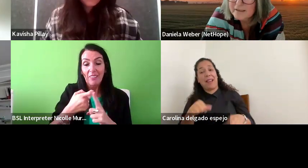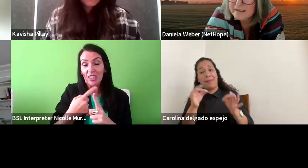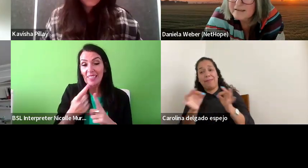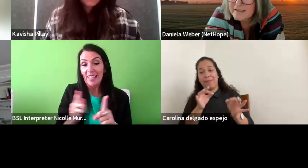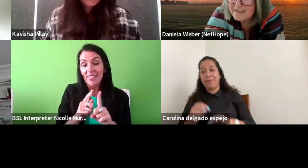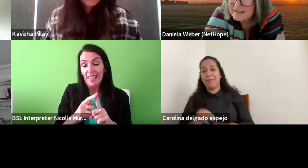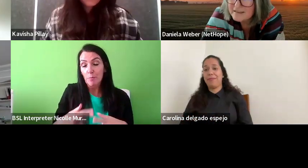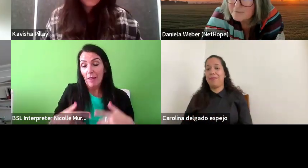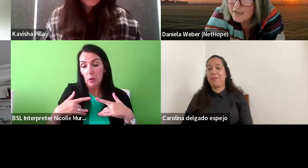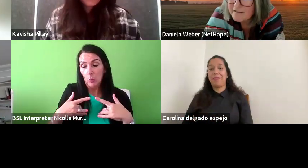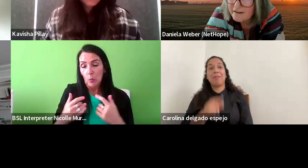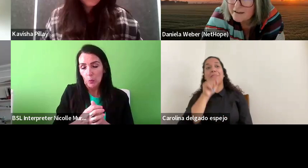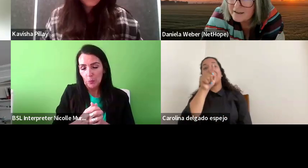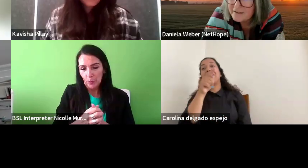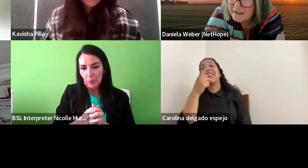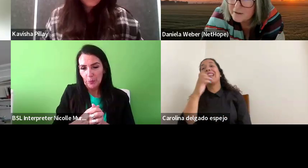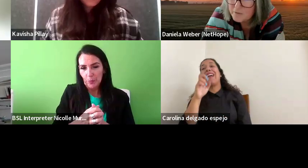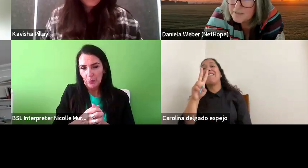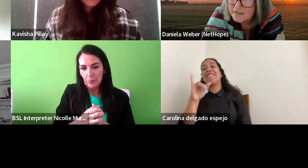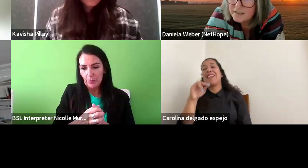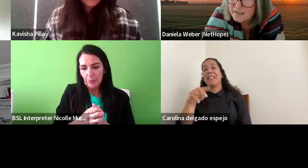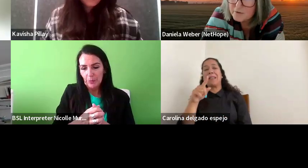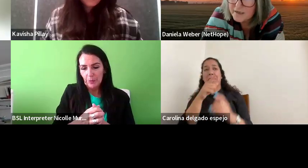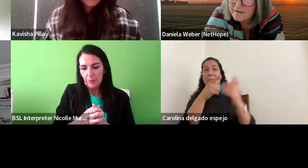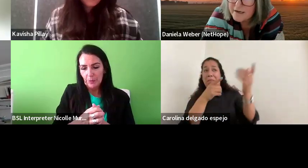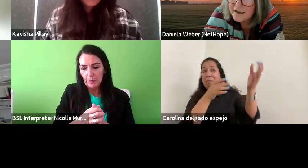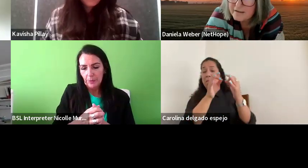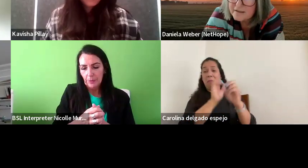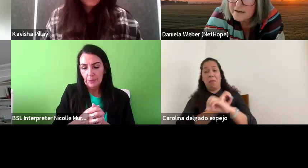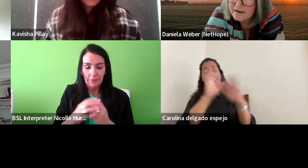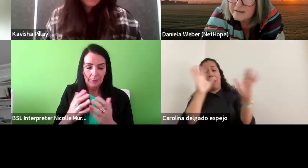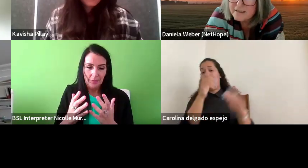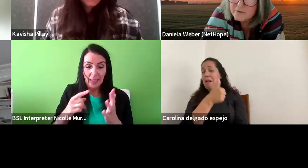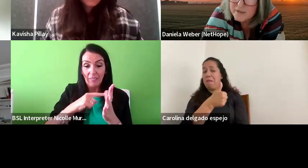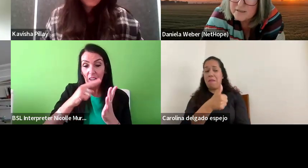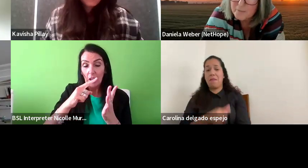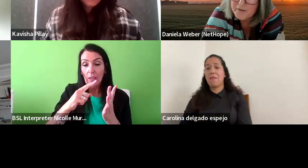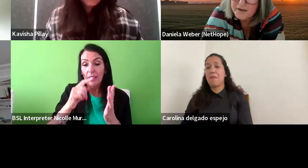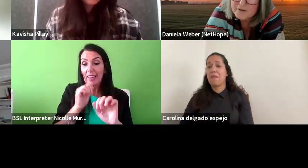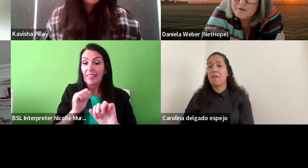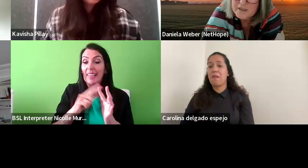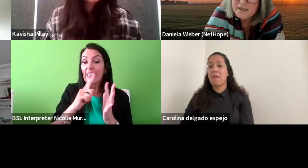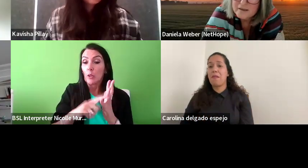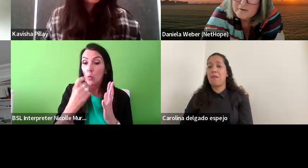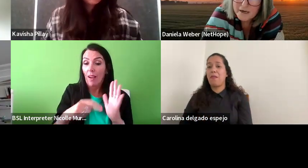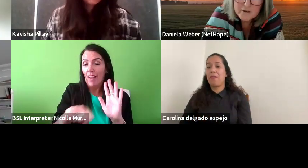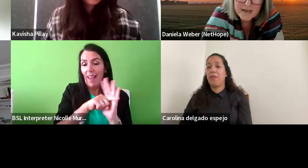we're in that sense very lucky in the EU with the EU AI Act, at least doing something